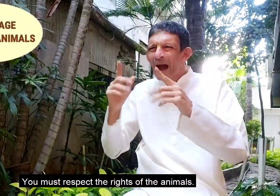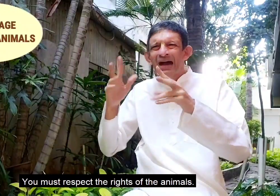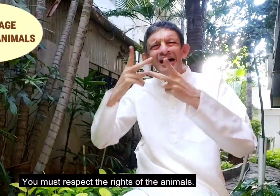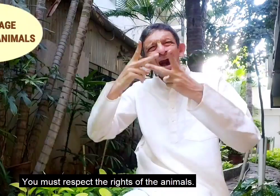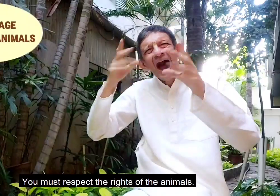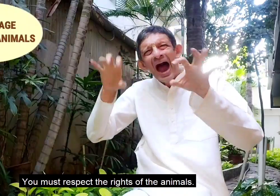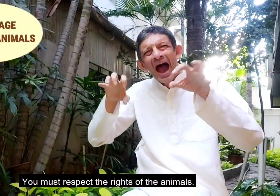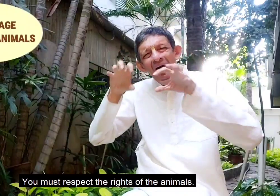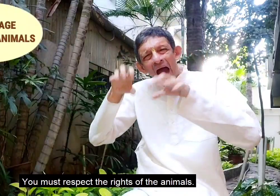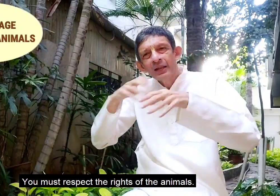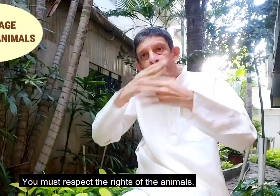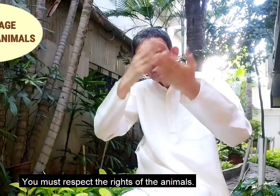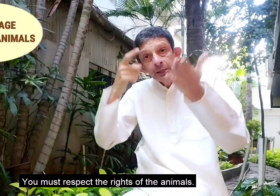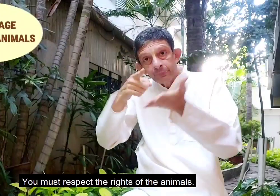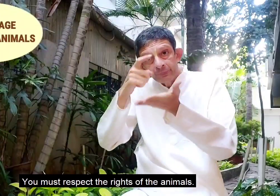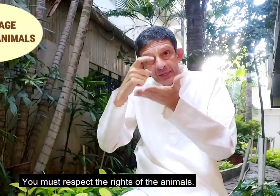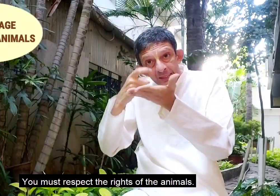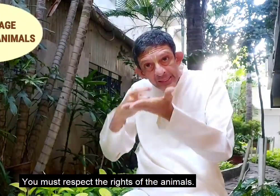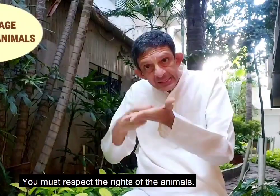You must respect the rights of the animals.